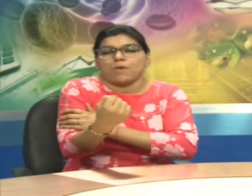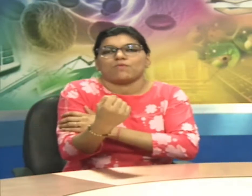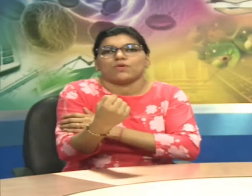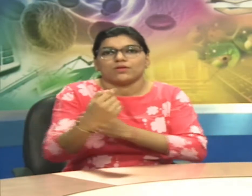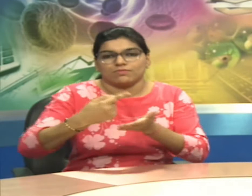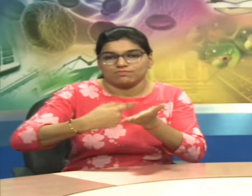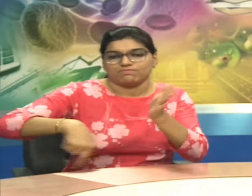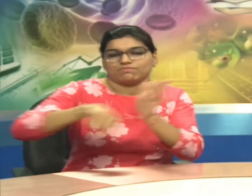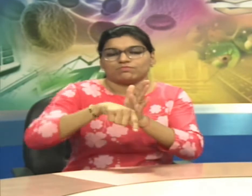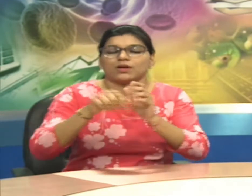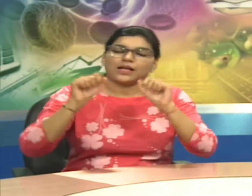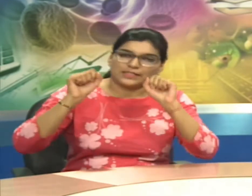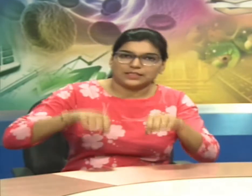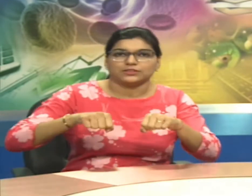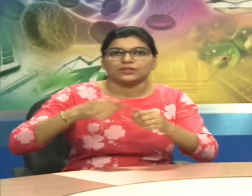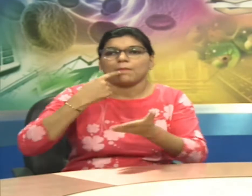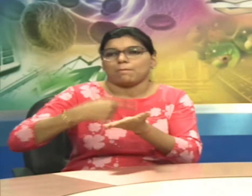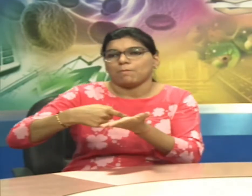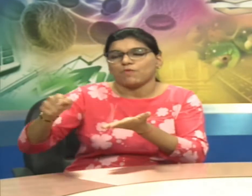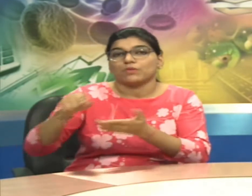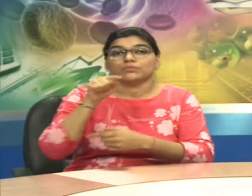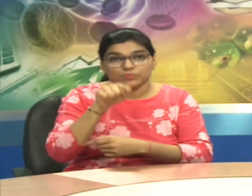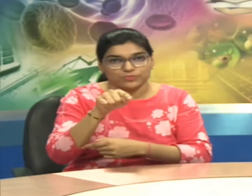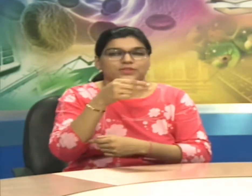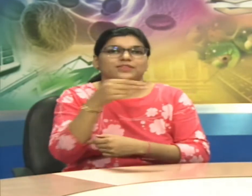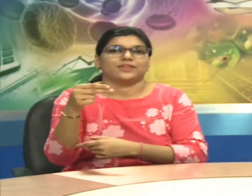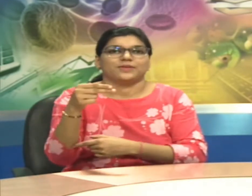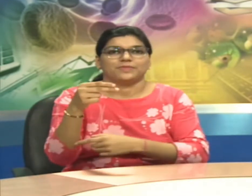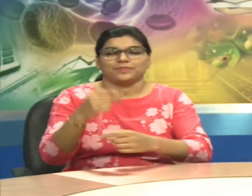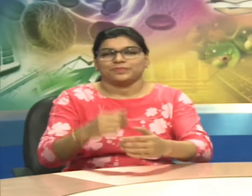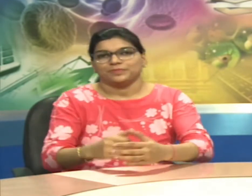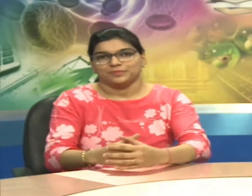After that, loan will get approved. That is termed as authorized.